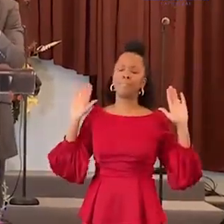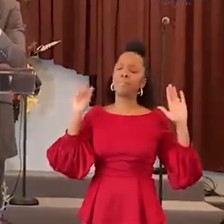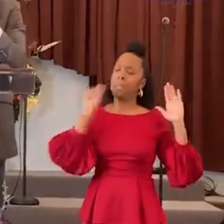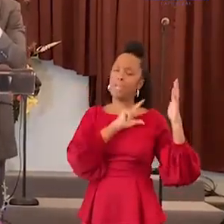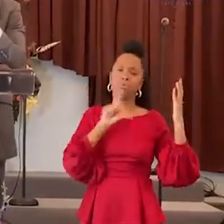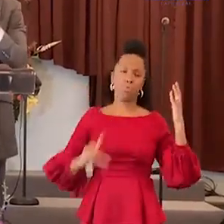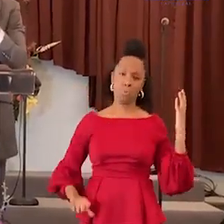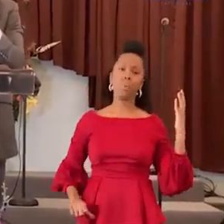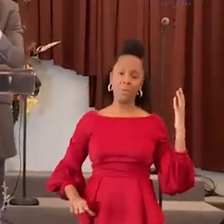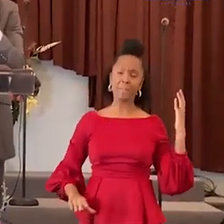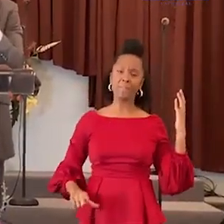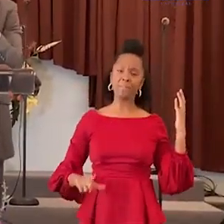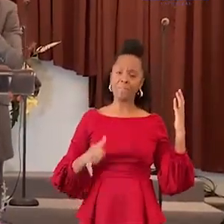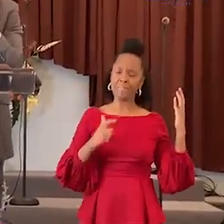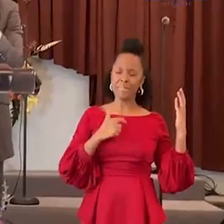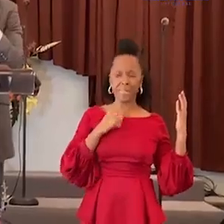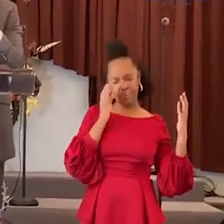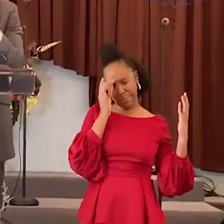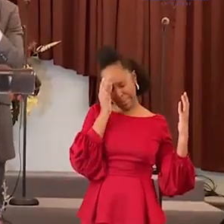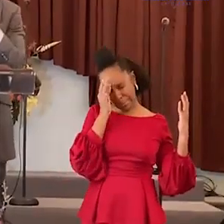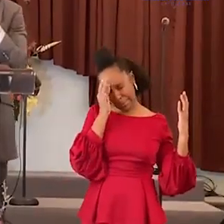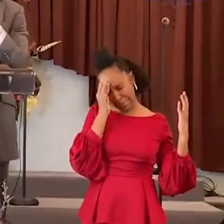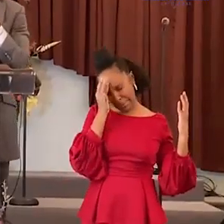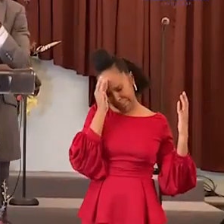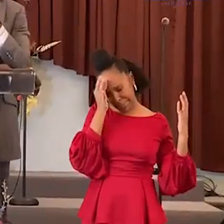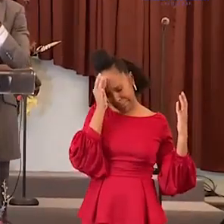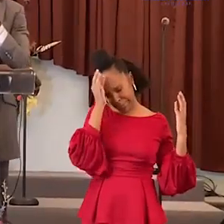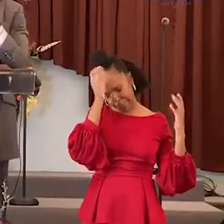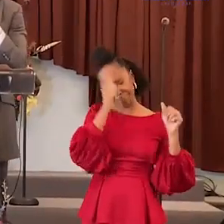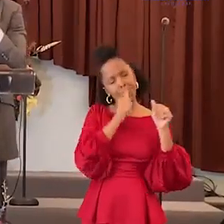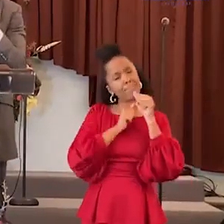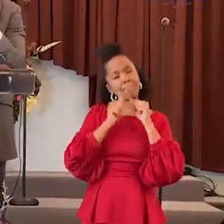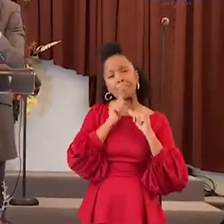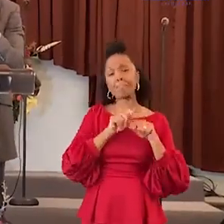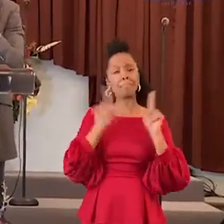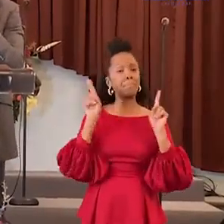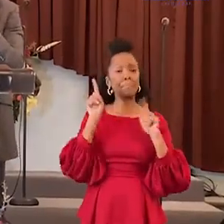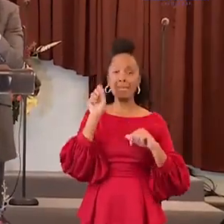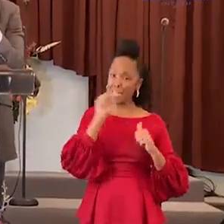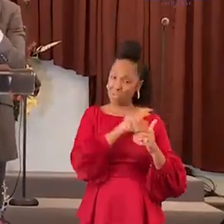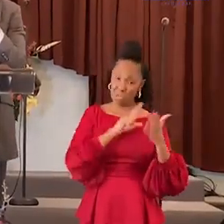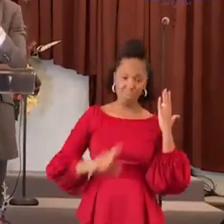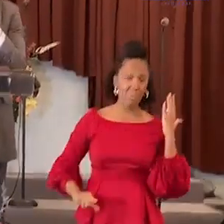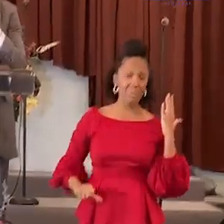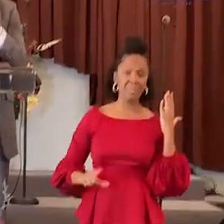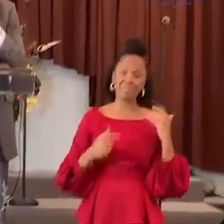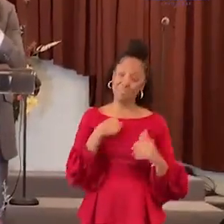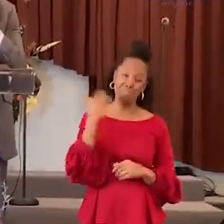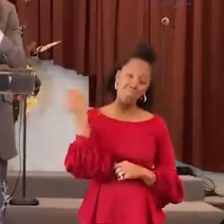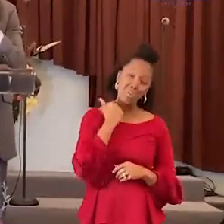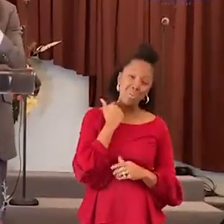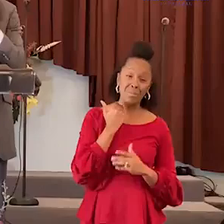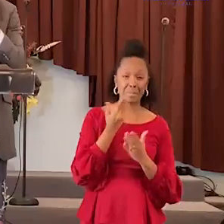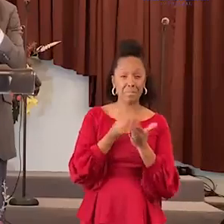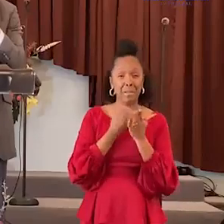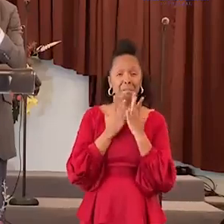yes, Lord. I'm there to get God, but yes, Lord. I'm there to make it ends meet, but yes,